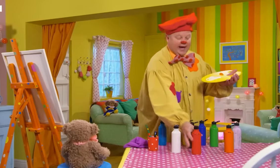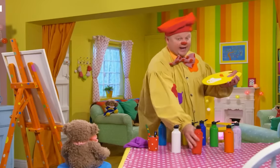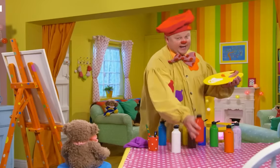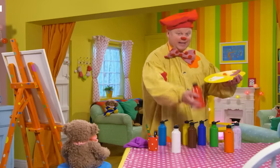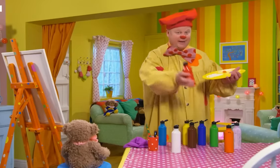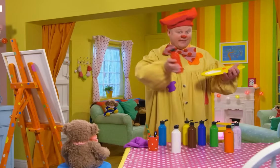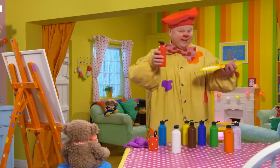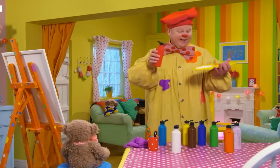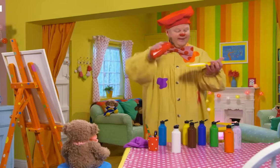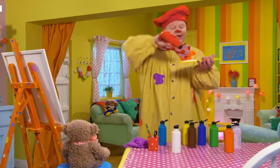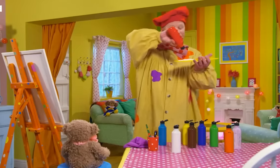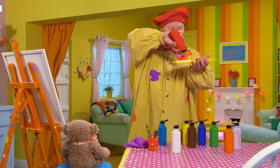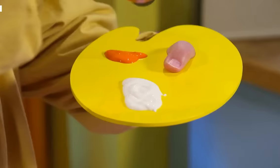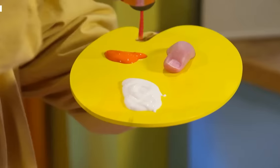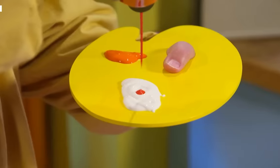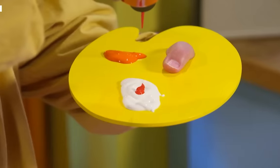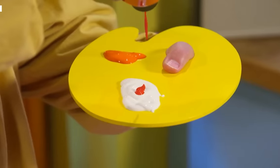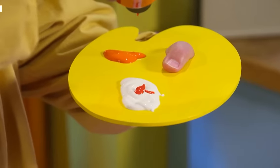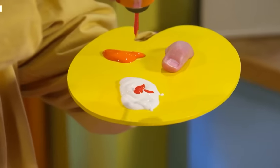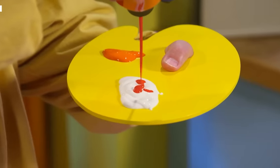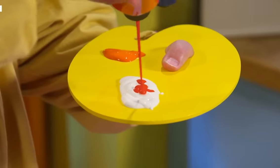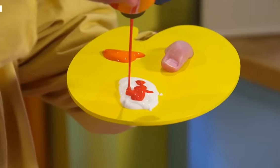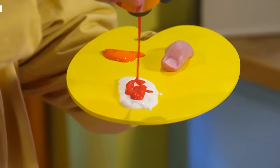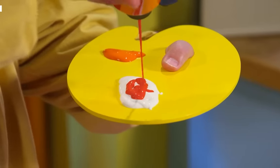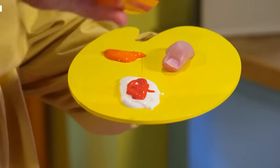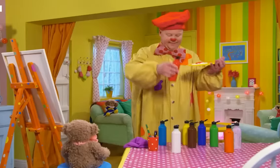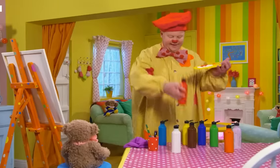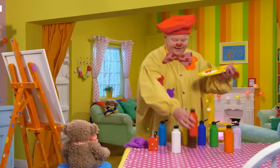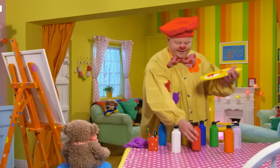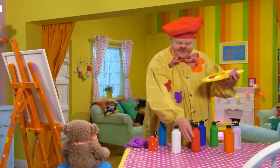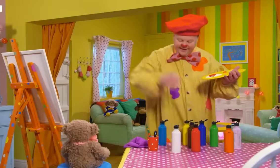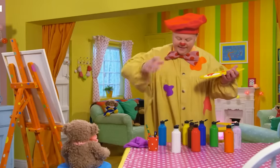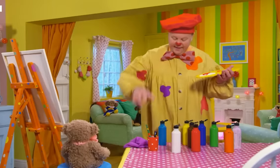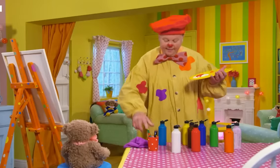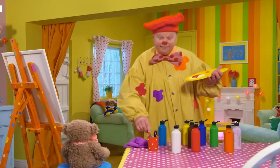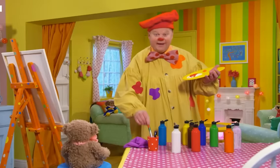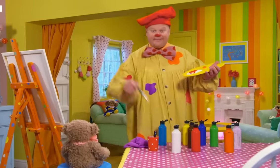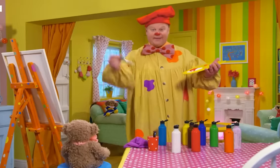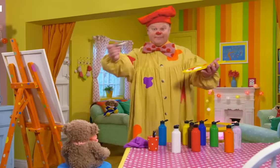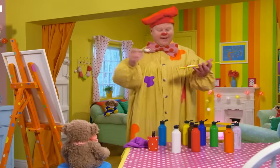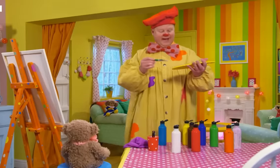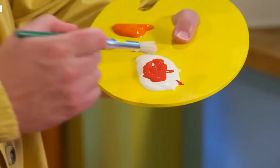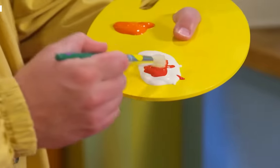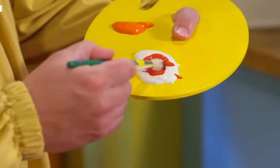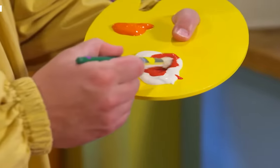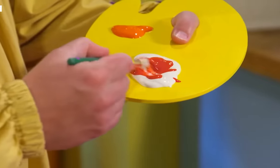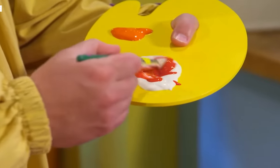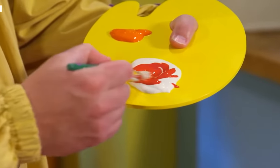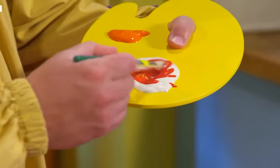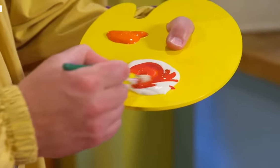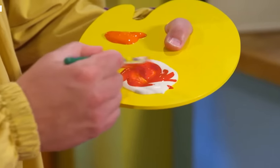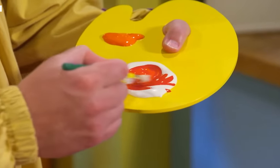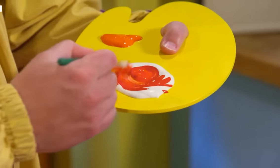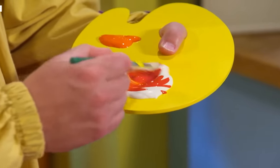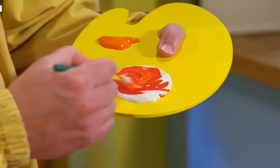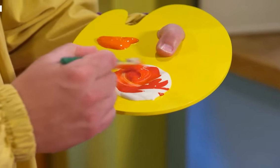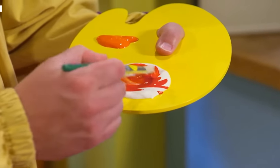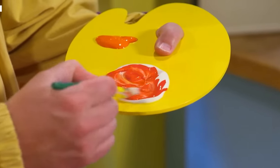And a little bit of red. Fluttery. Right. Mix them together. Ooh.